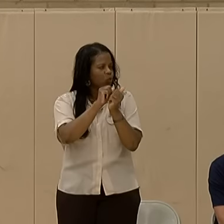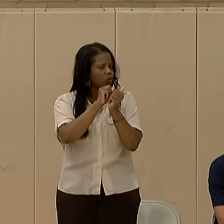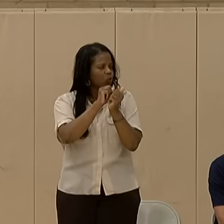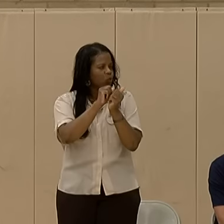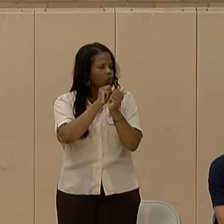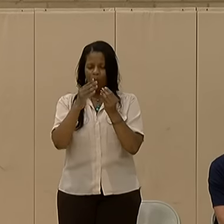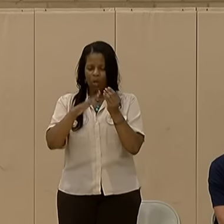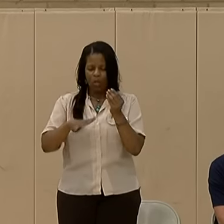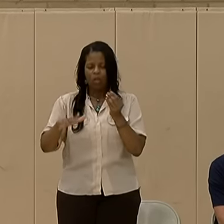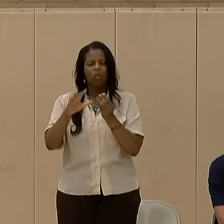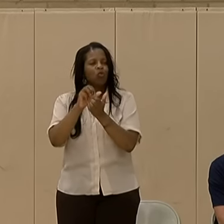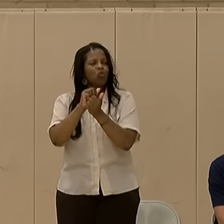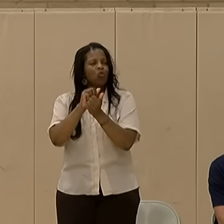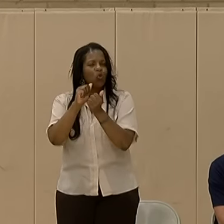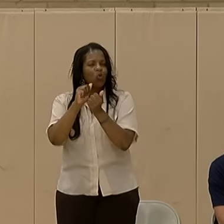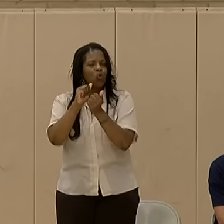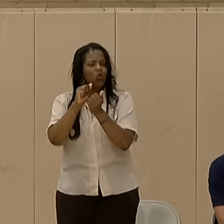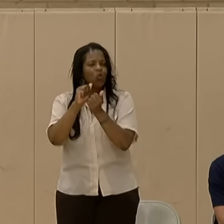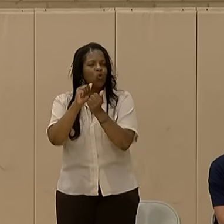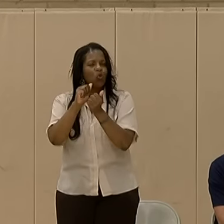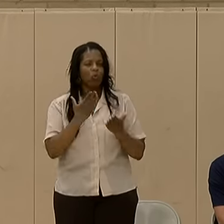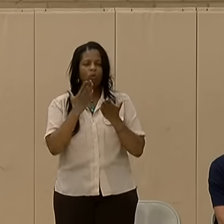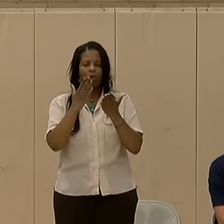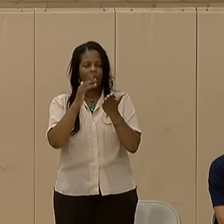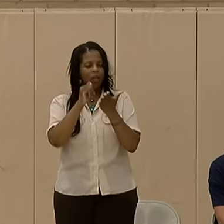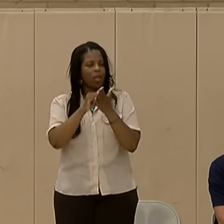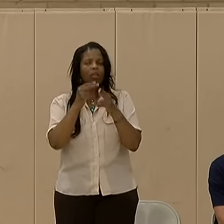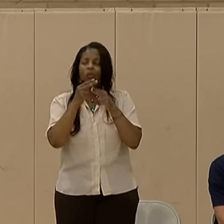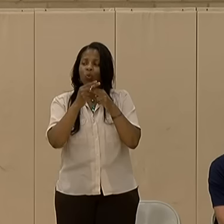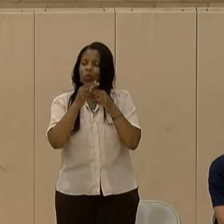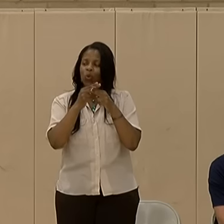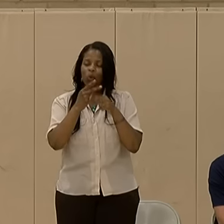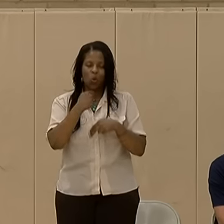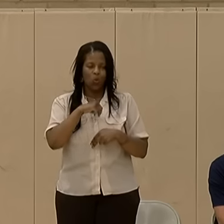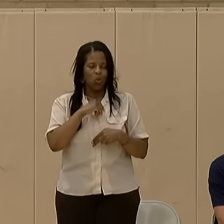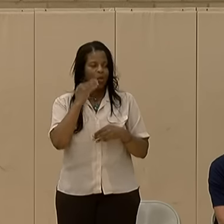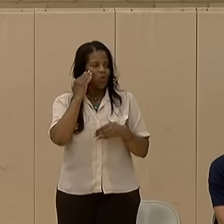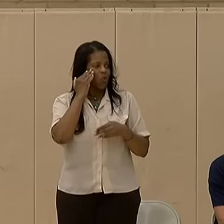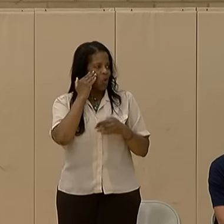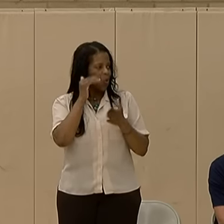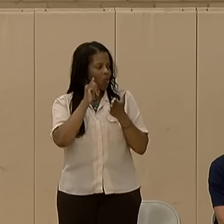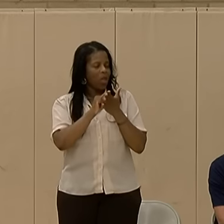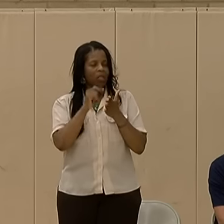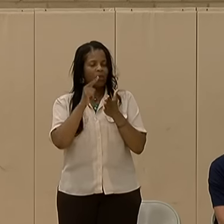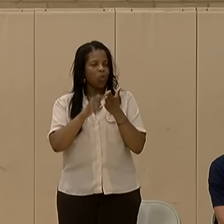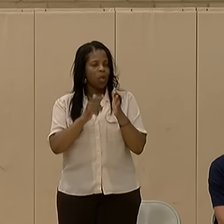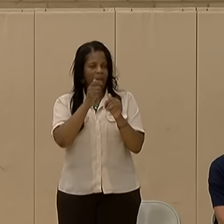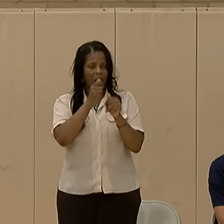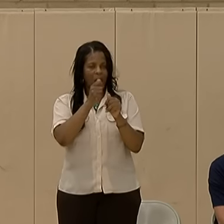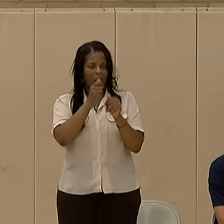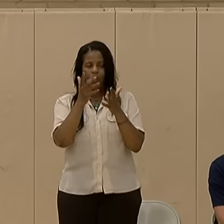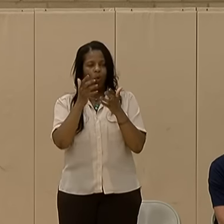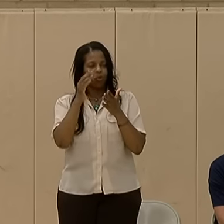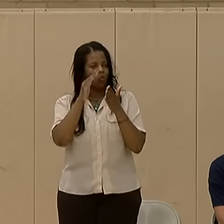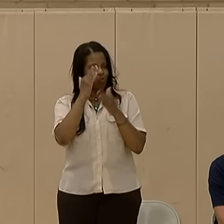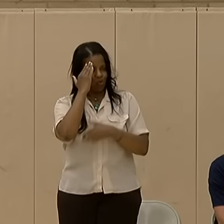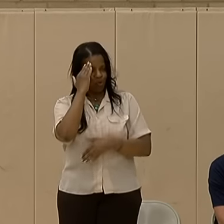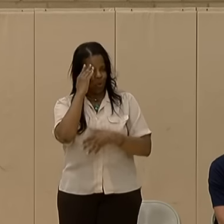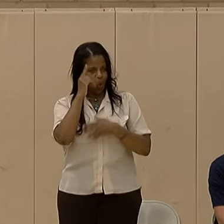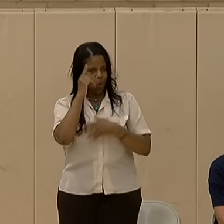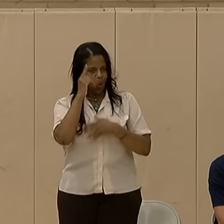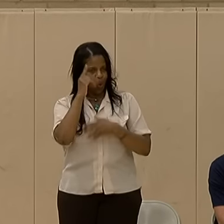or not. And we want to provide that as soon as we can, because we know that is what everyone wants to know if they're in an area that there were